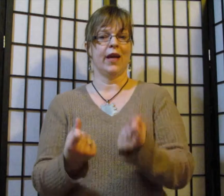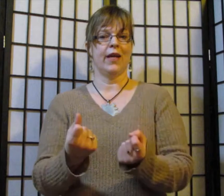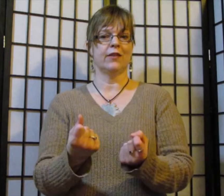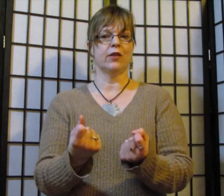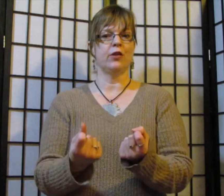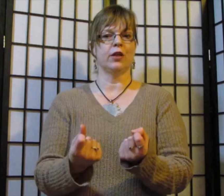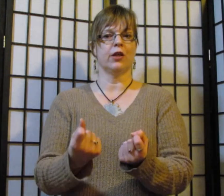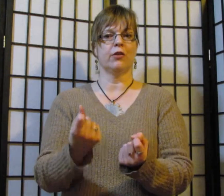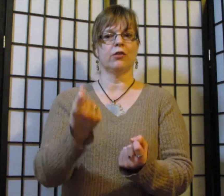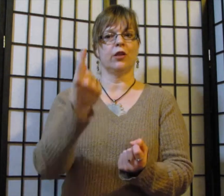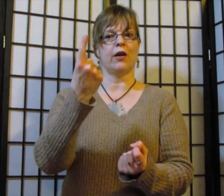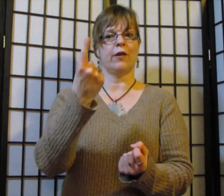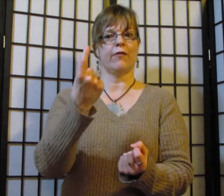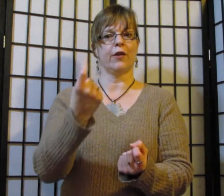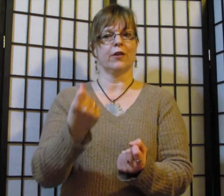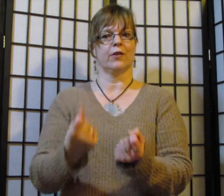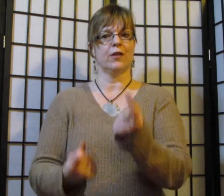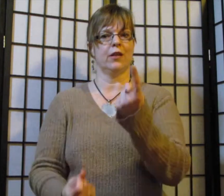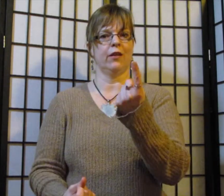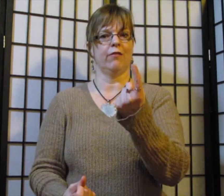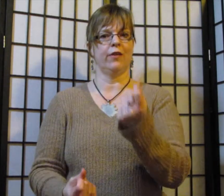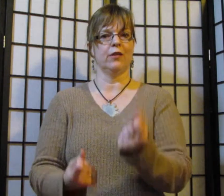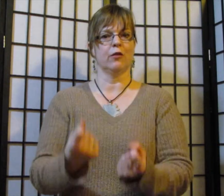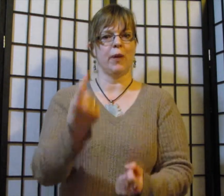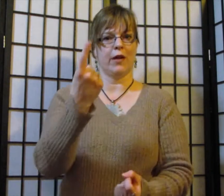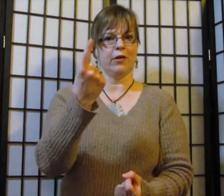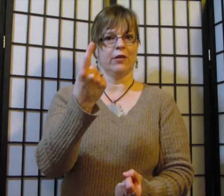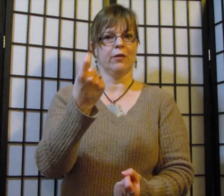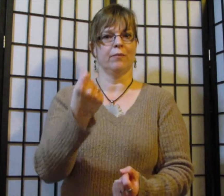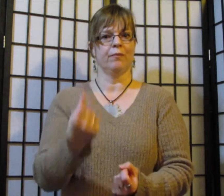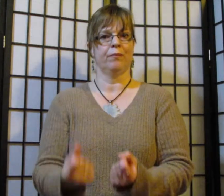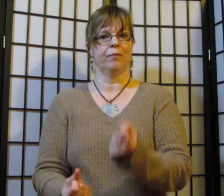Okay, so you can go slow at first until it feels better.